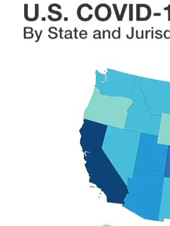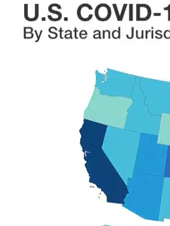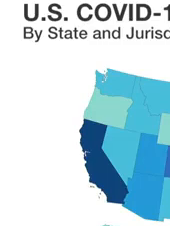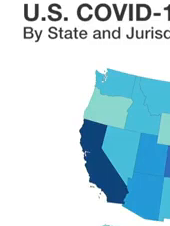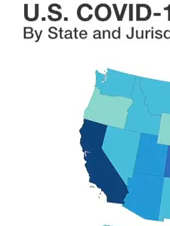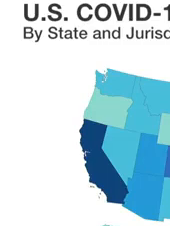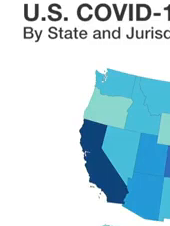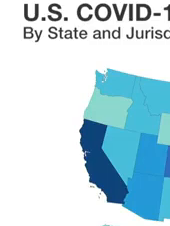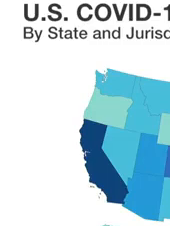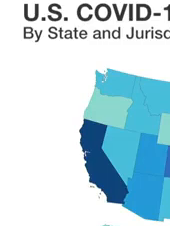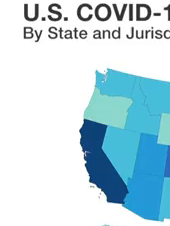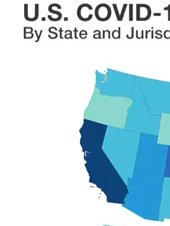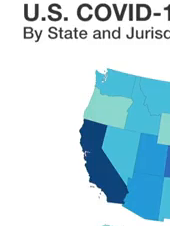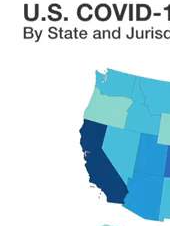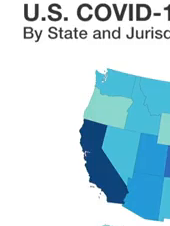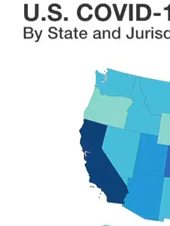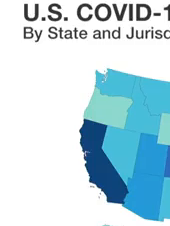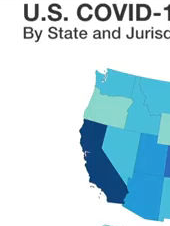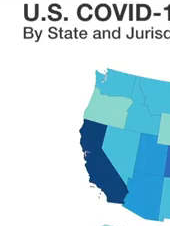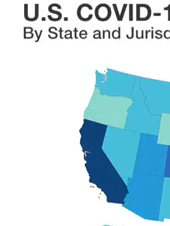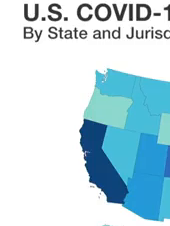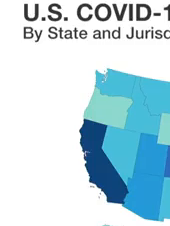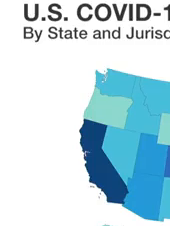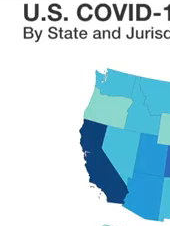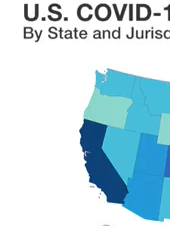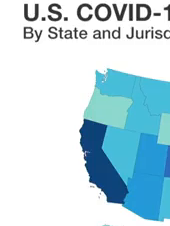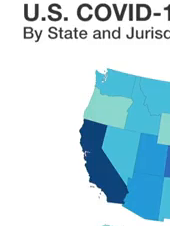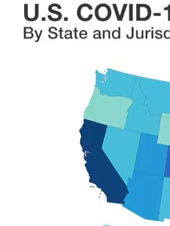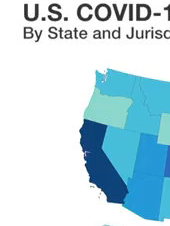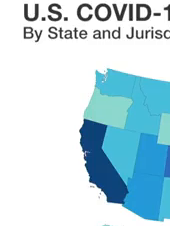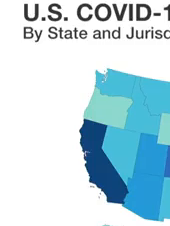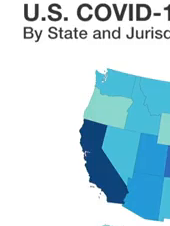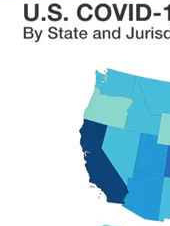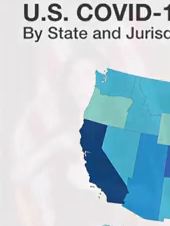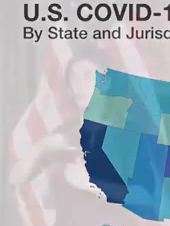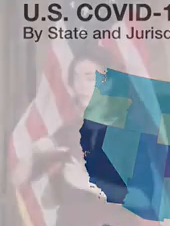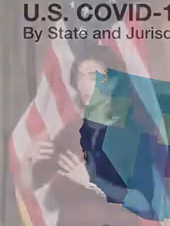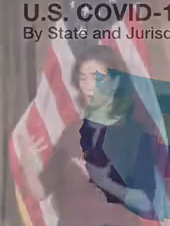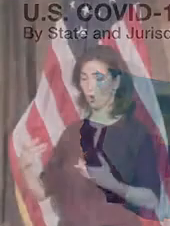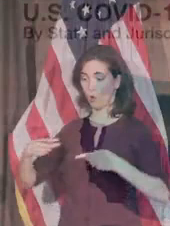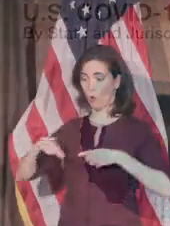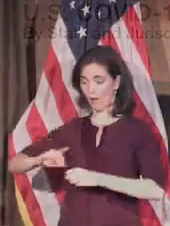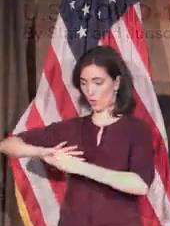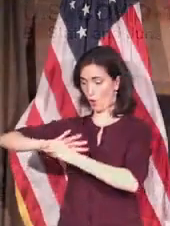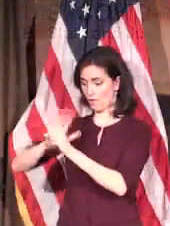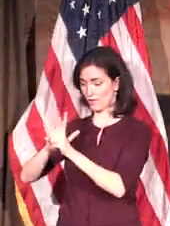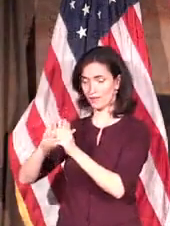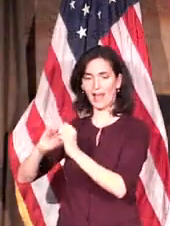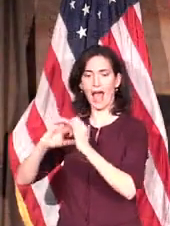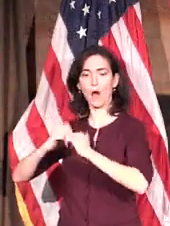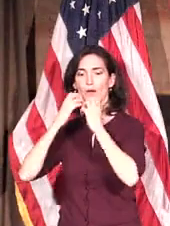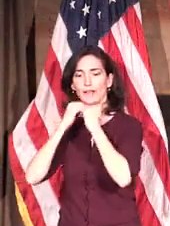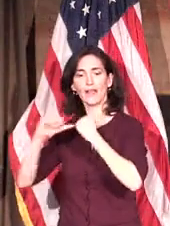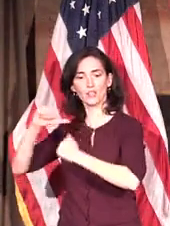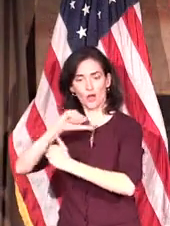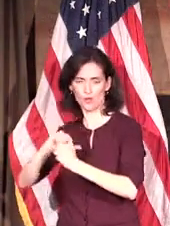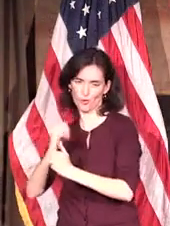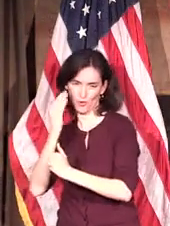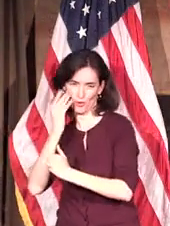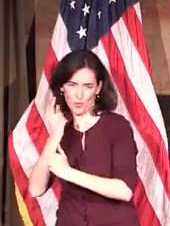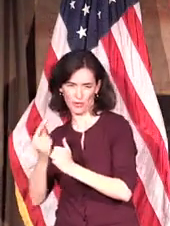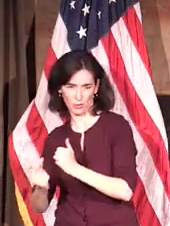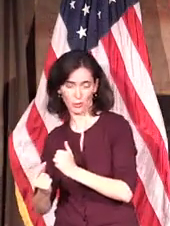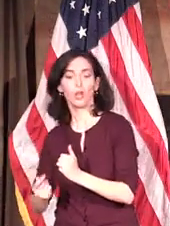another, as that is defined during COVID-19 times, then we're going to get through this much